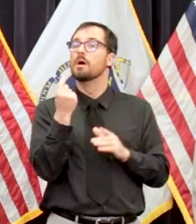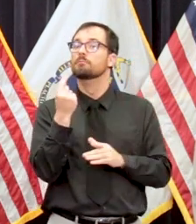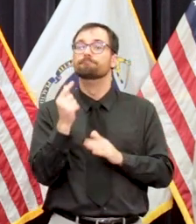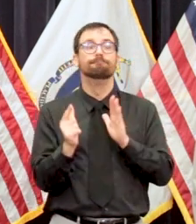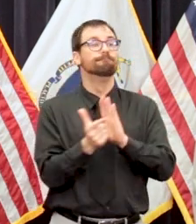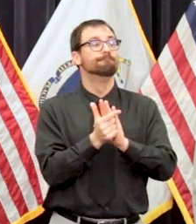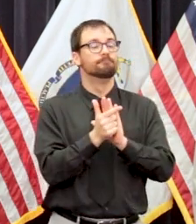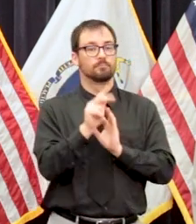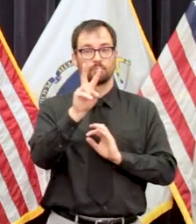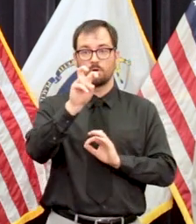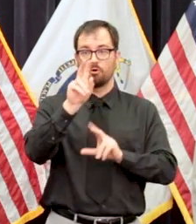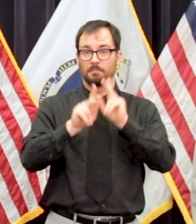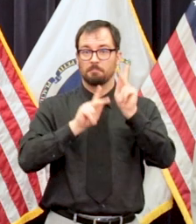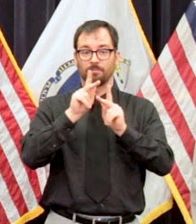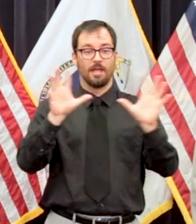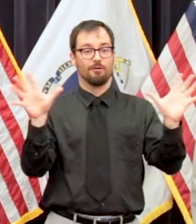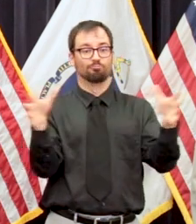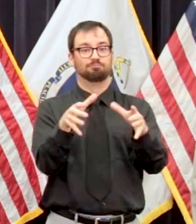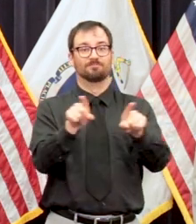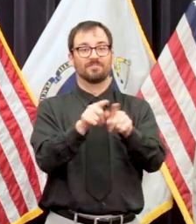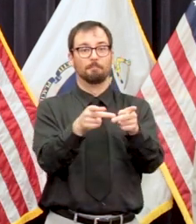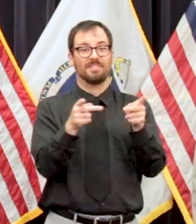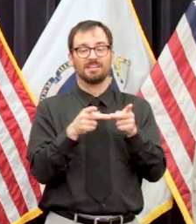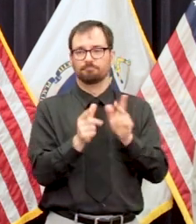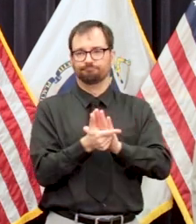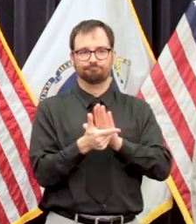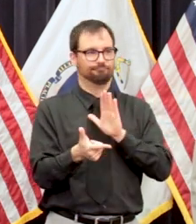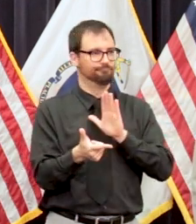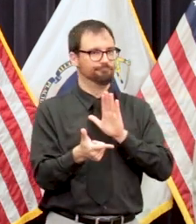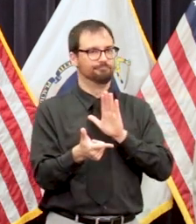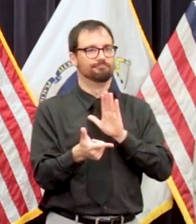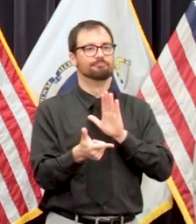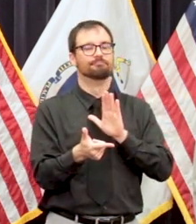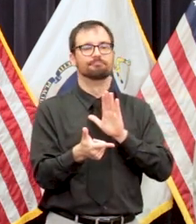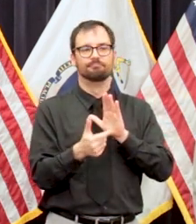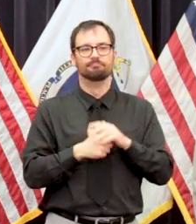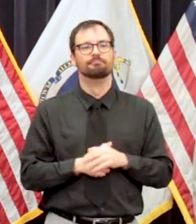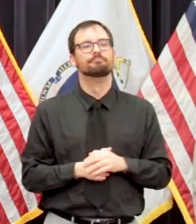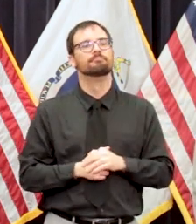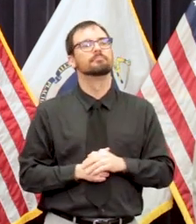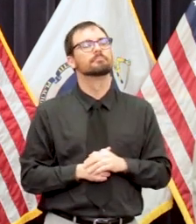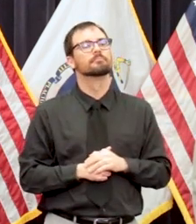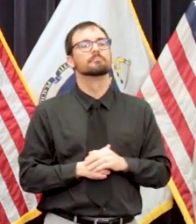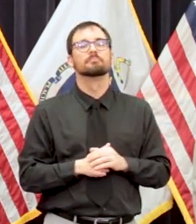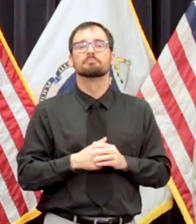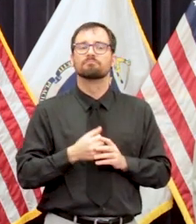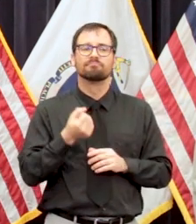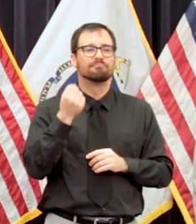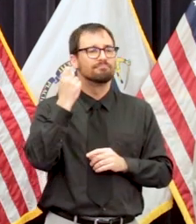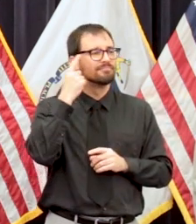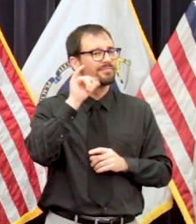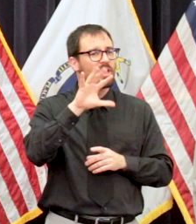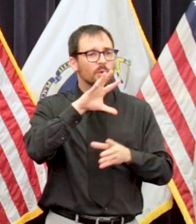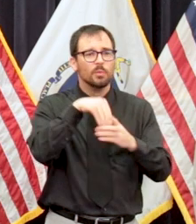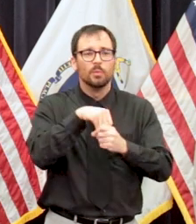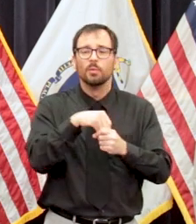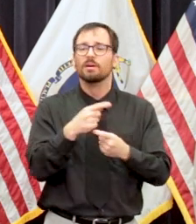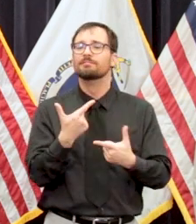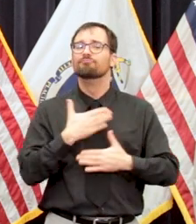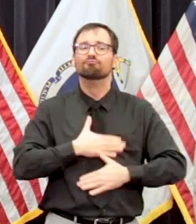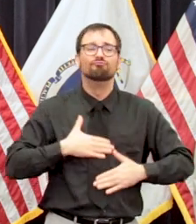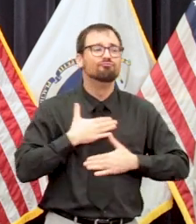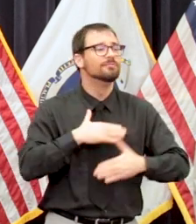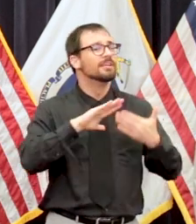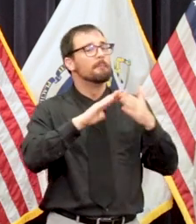order are subject, but are not limited to, community, civic, public, and leisure gatherings, faith-based